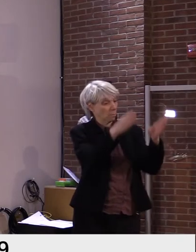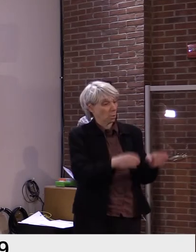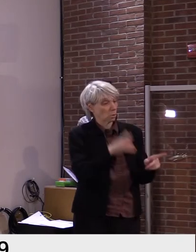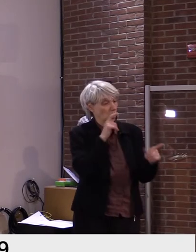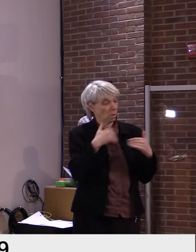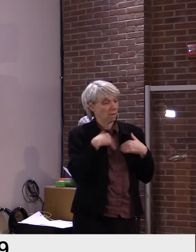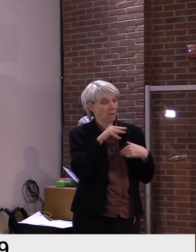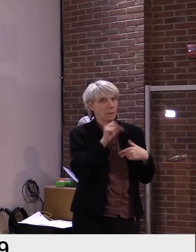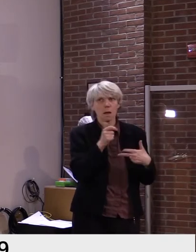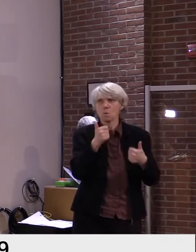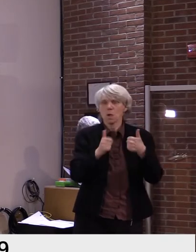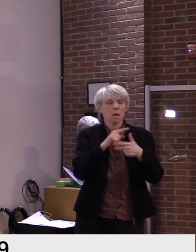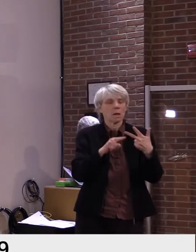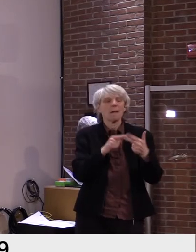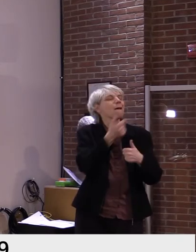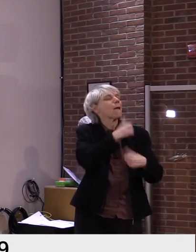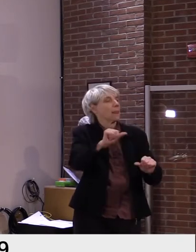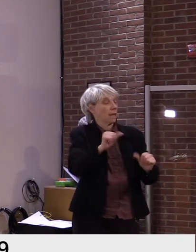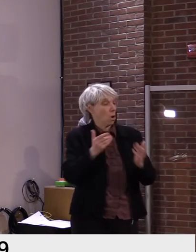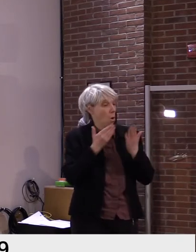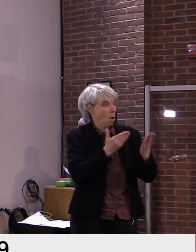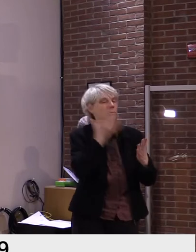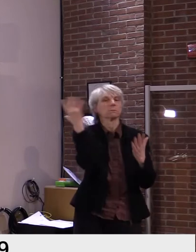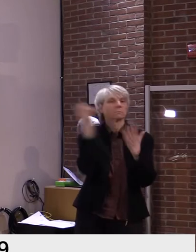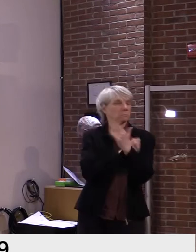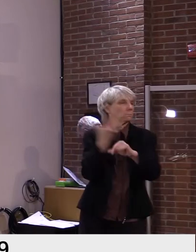and be protected.